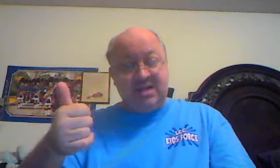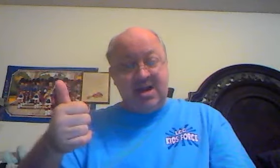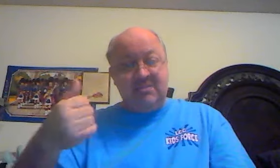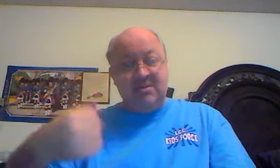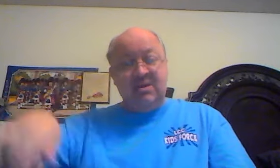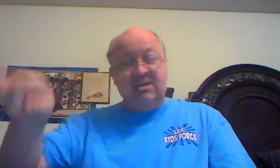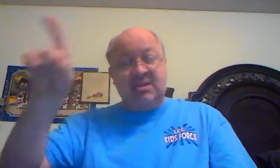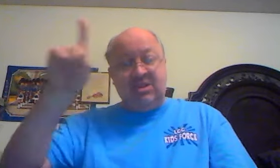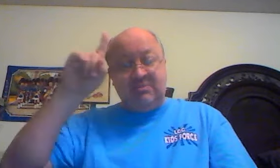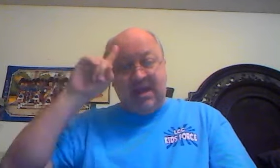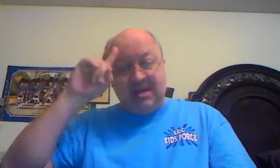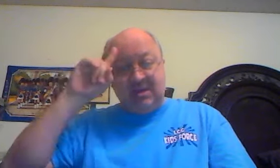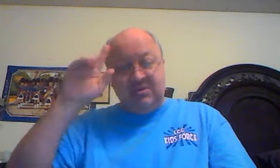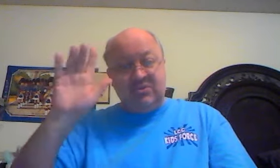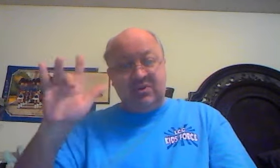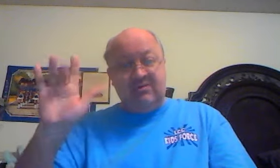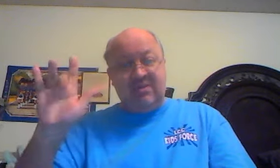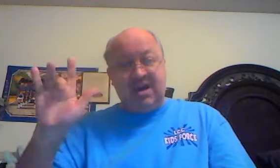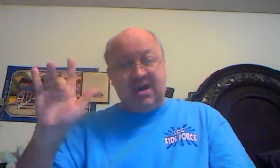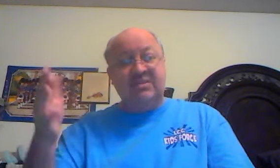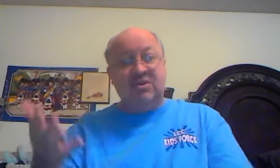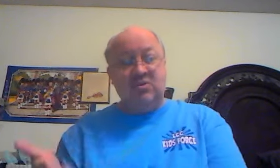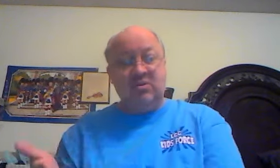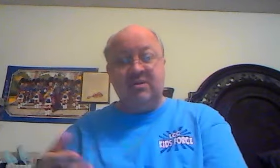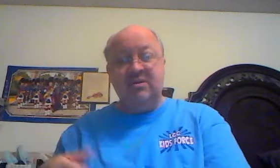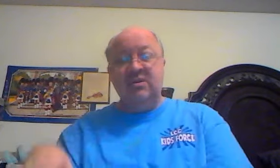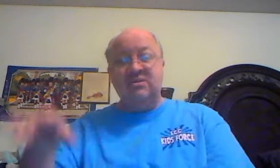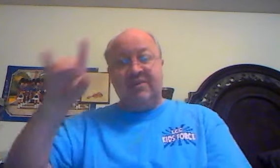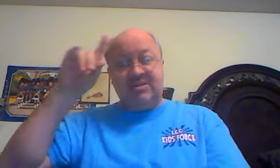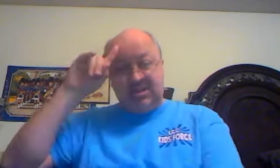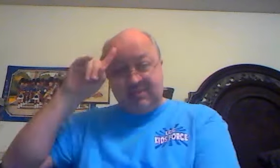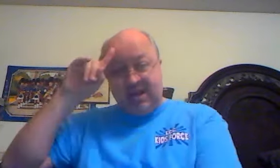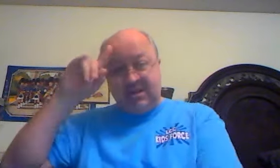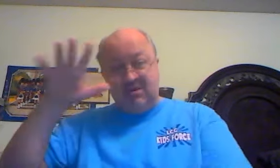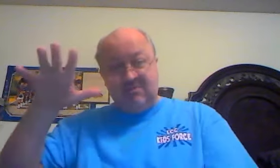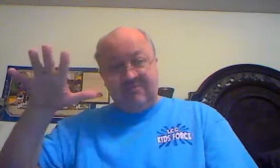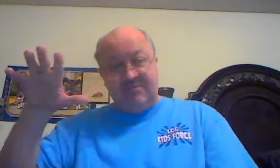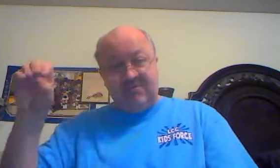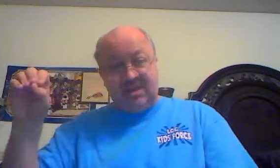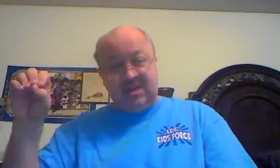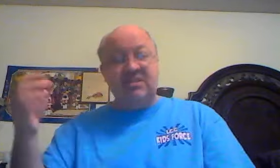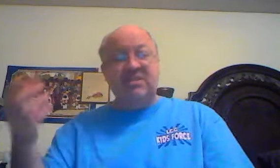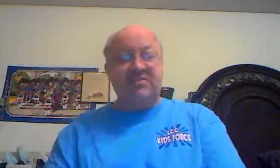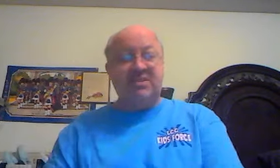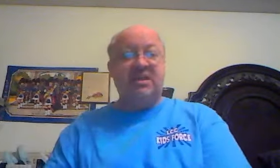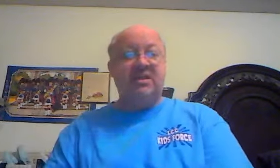dime. Touch my head and go into 25, it's a quarter. So if I touch my head and go 50, it's 50 cents.